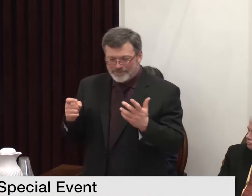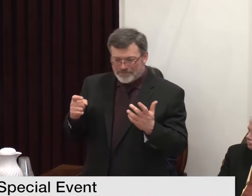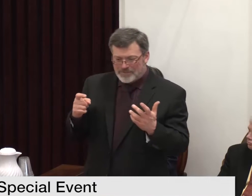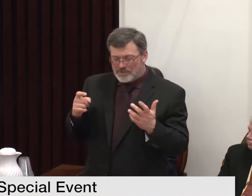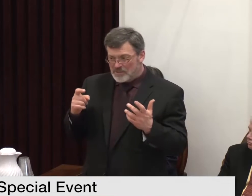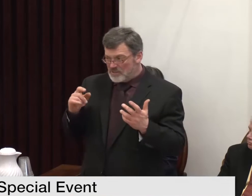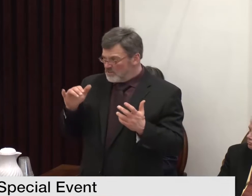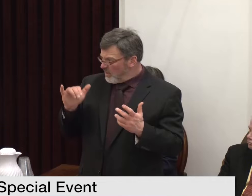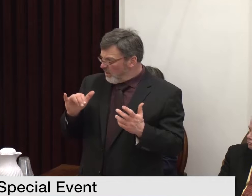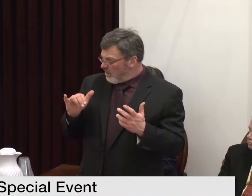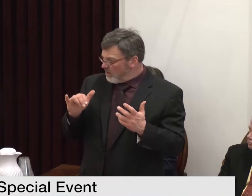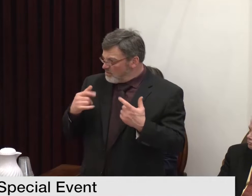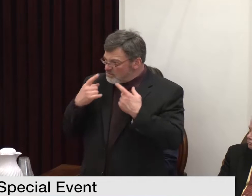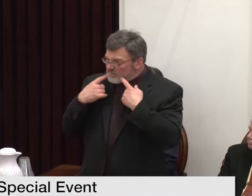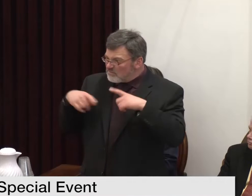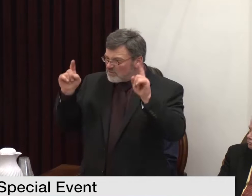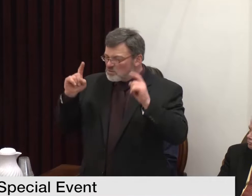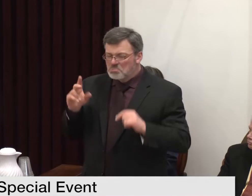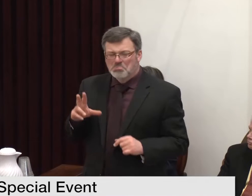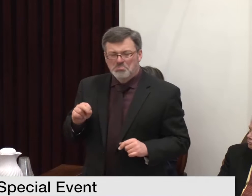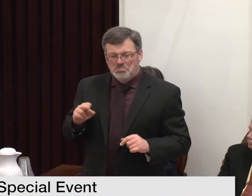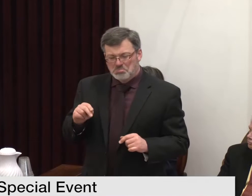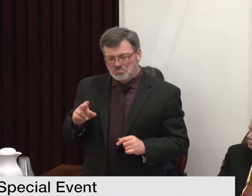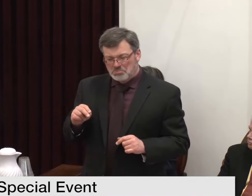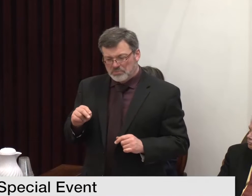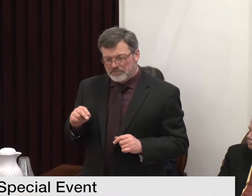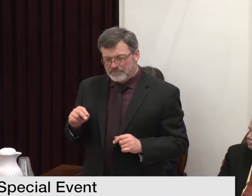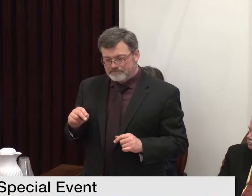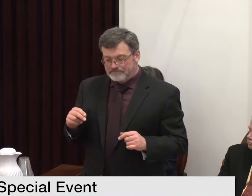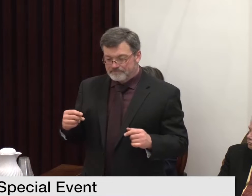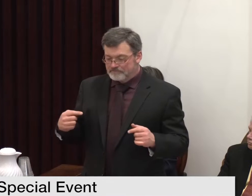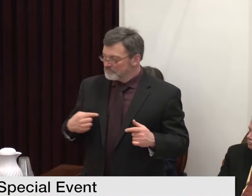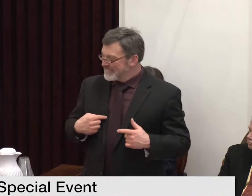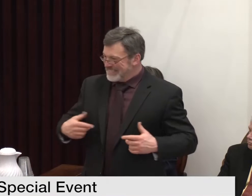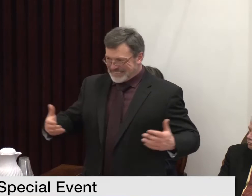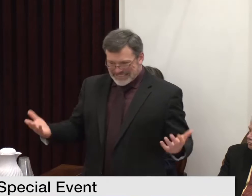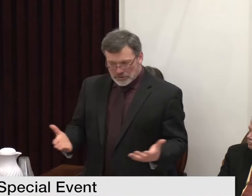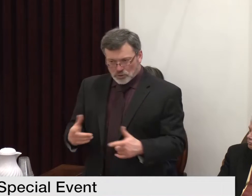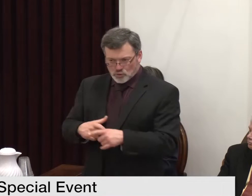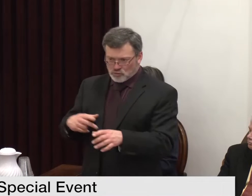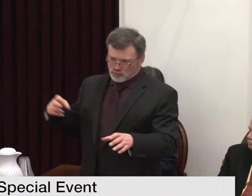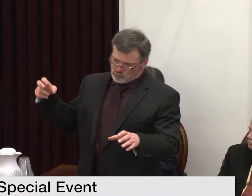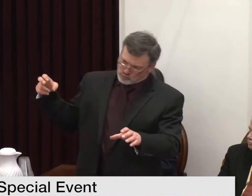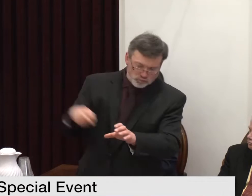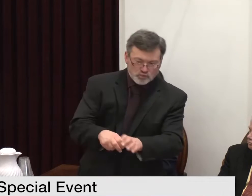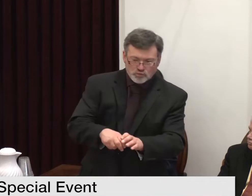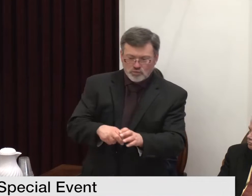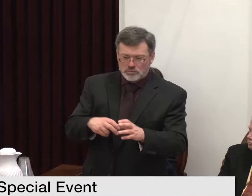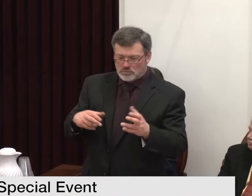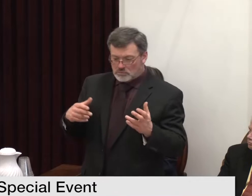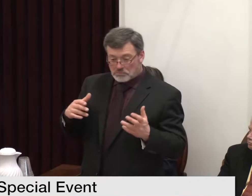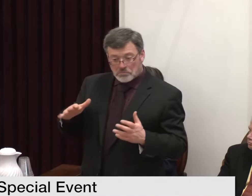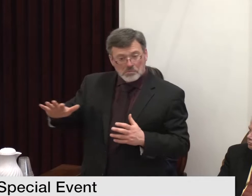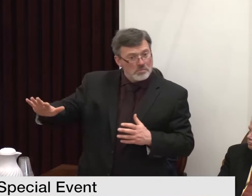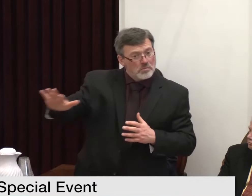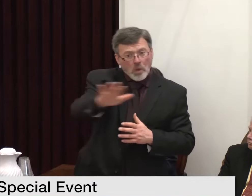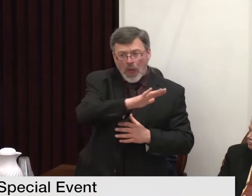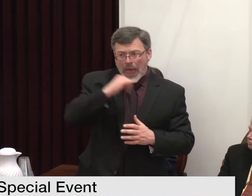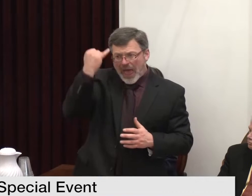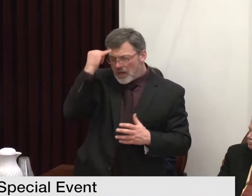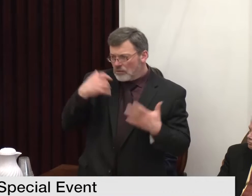clear, I'm here, ready to work on these ideas, or any of yours, whenever you